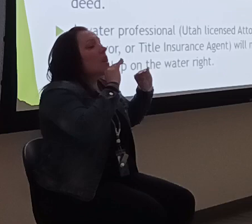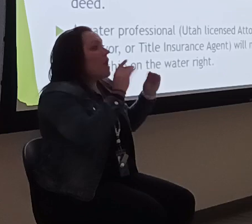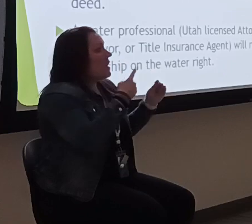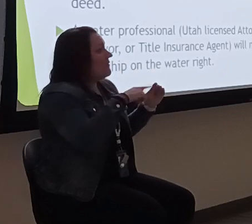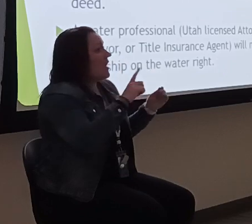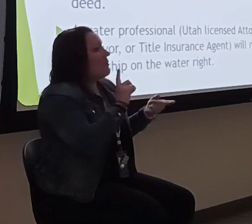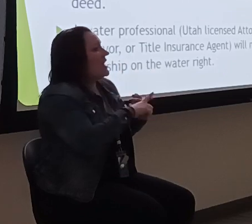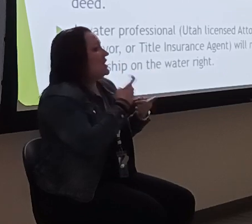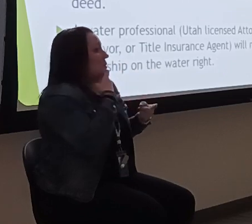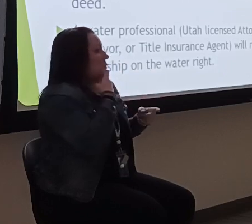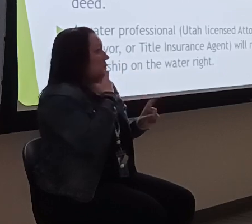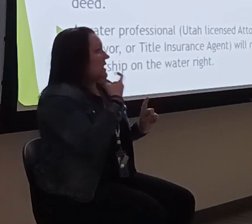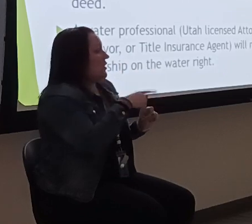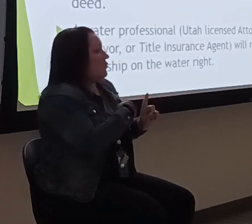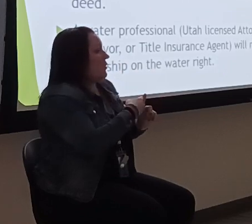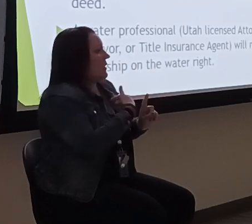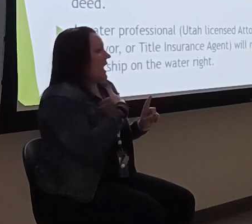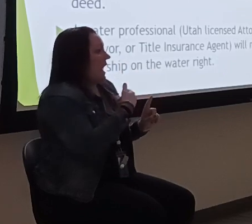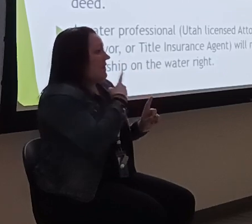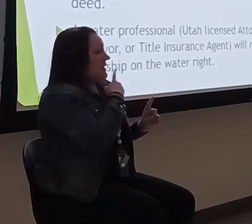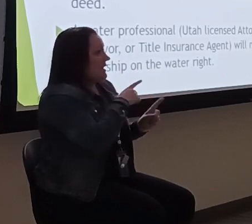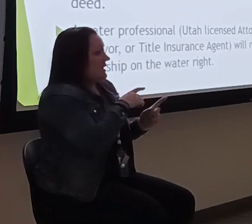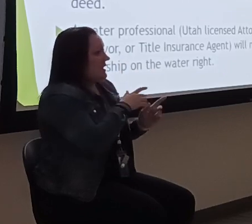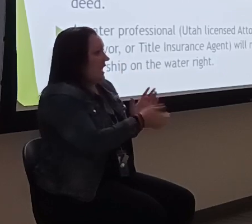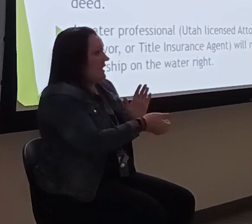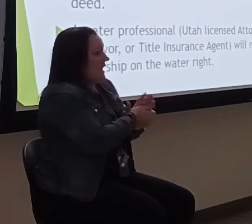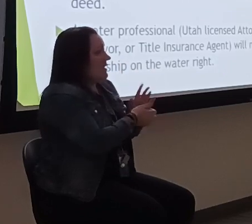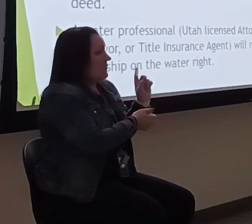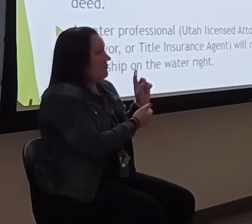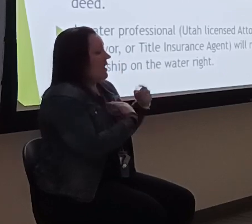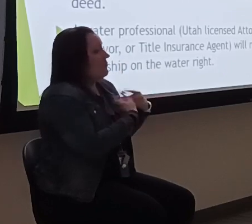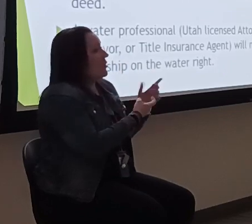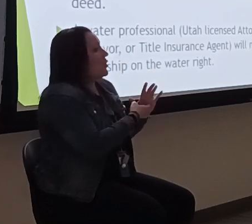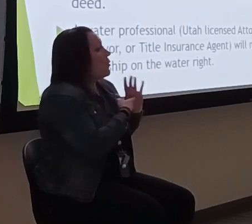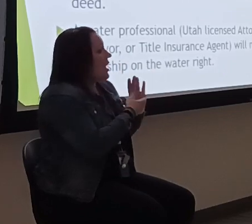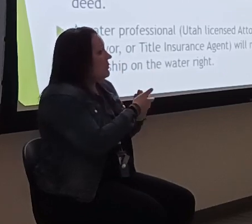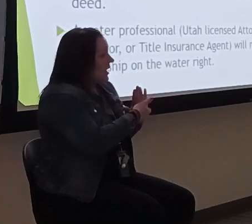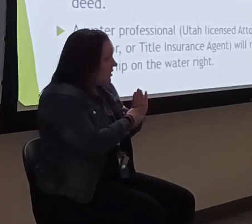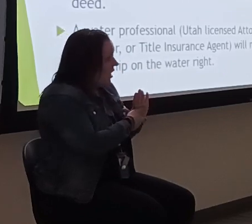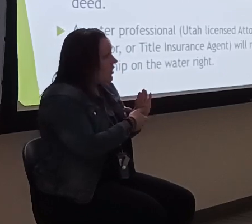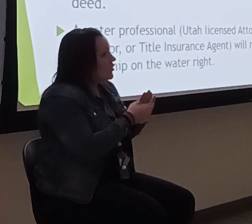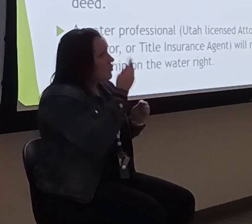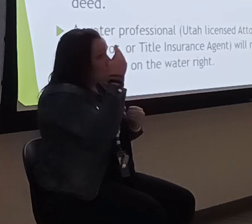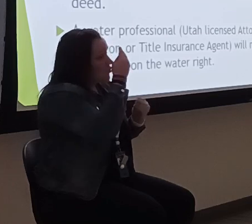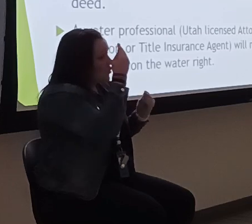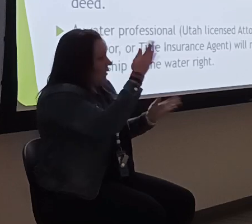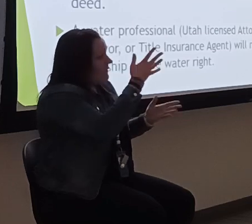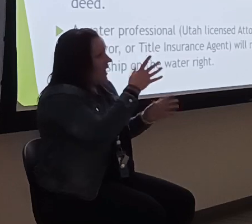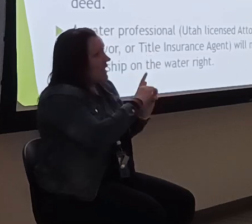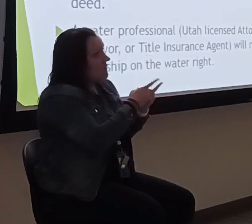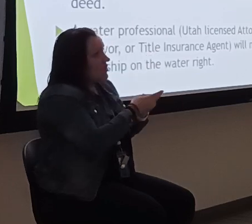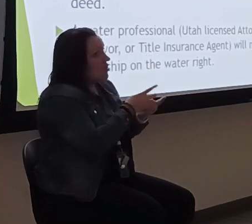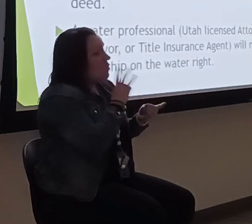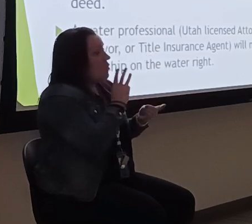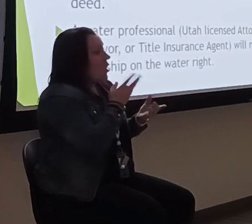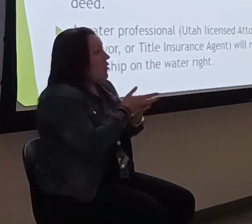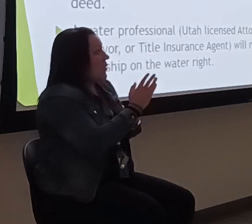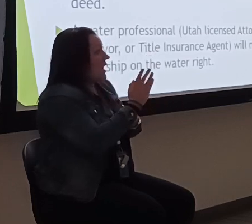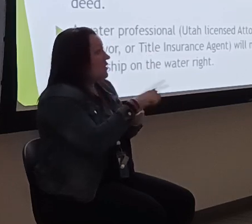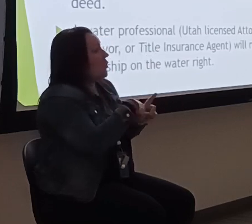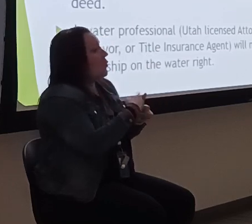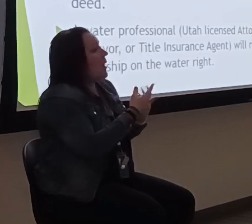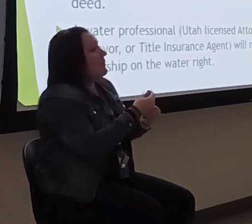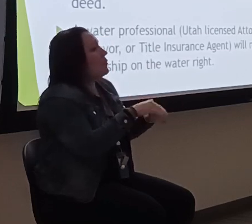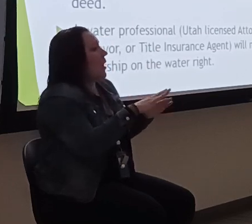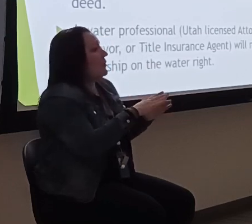until recently when we had this addendum, have been required by law to notify the Division of Water Rights when